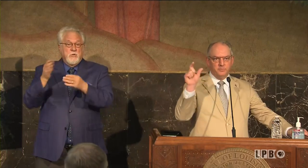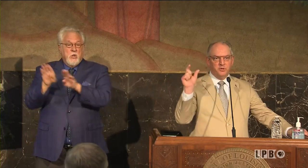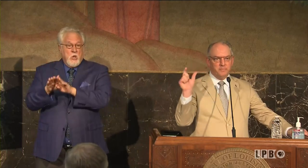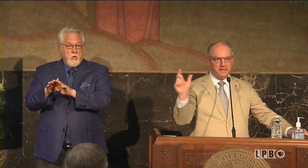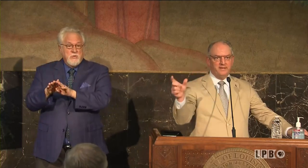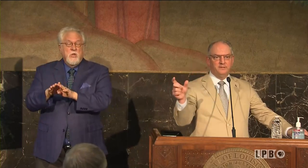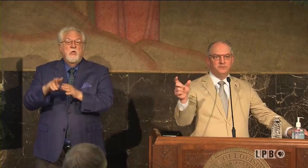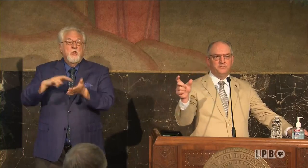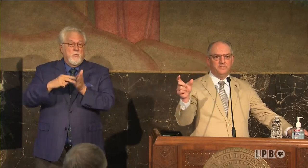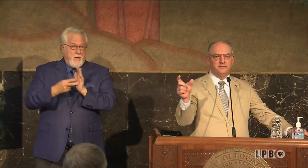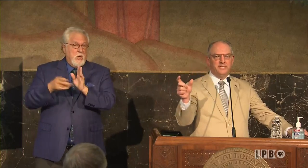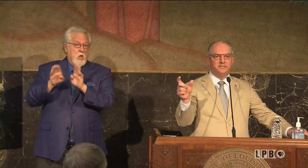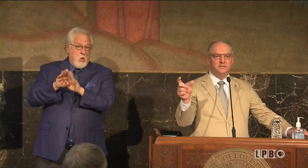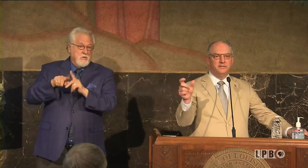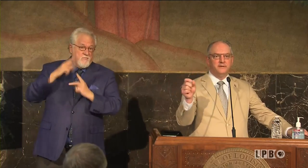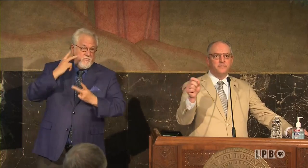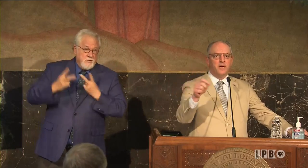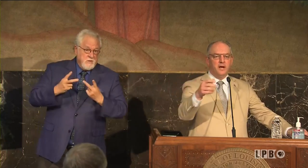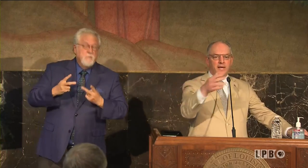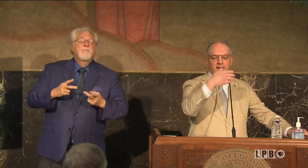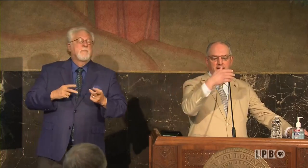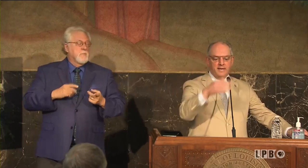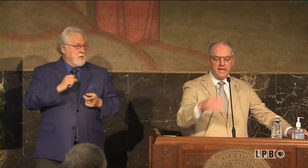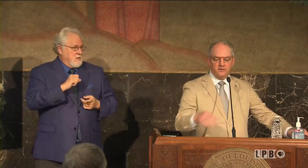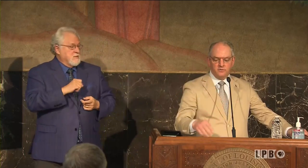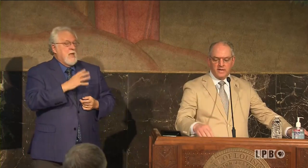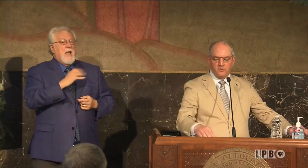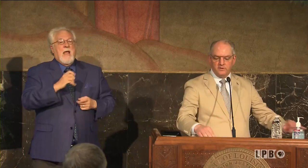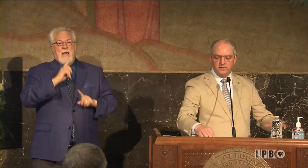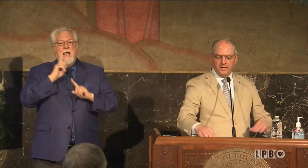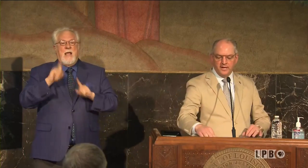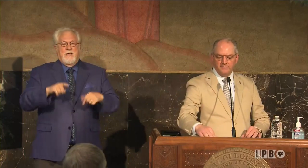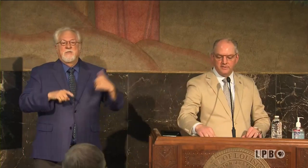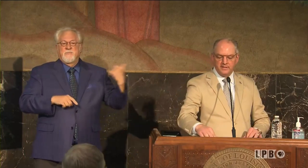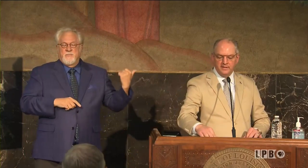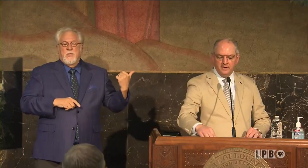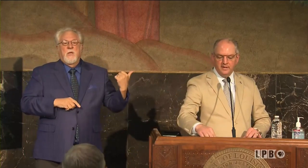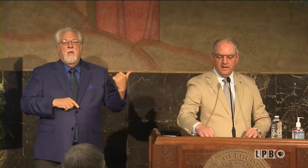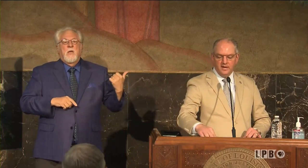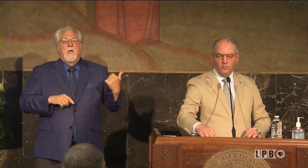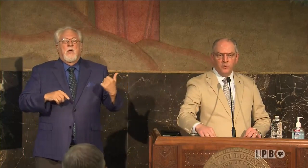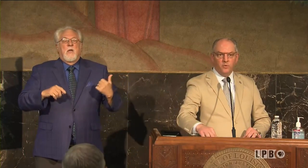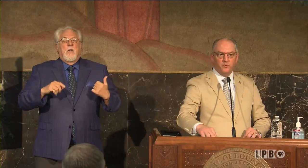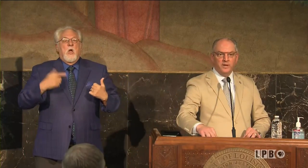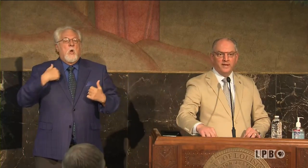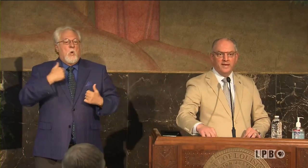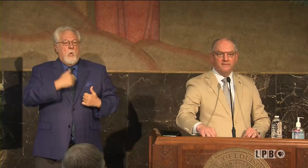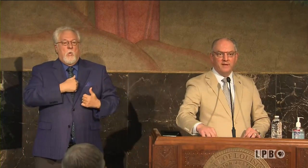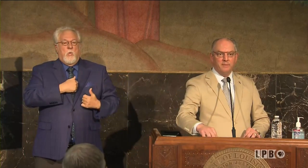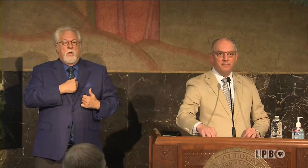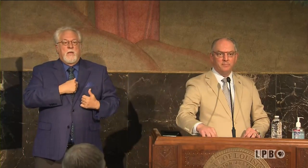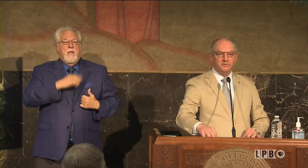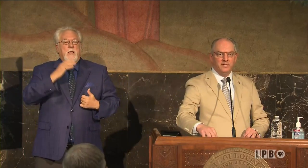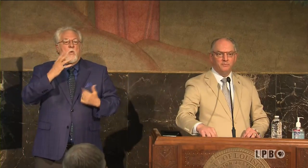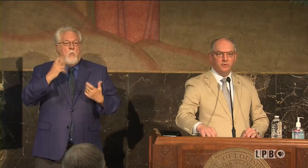I'm assuming you meant closed to visitation, and he answered that question. And obviously, we